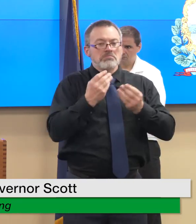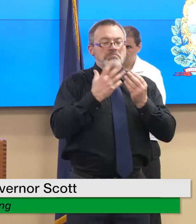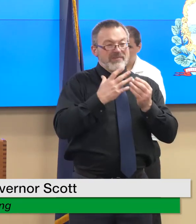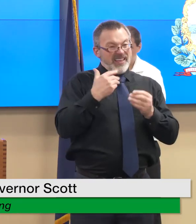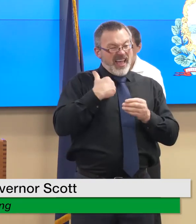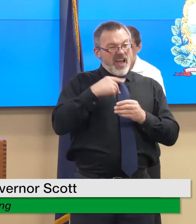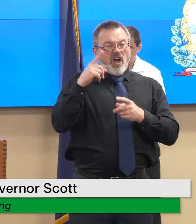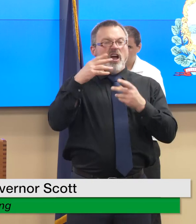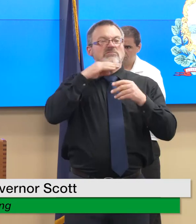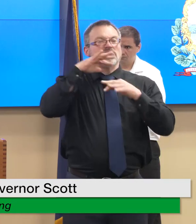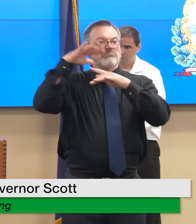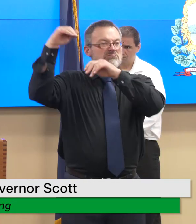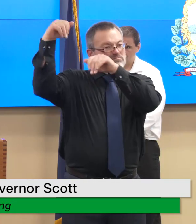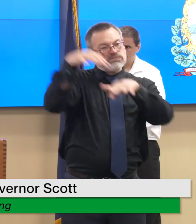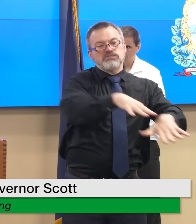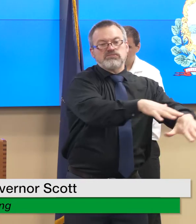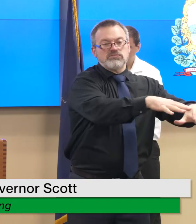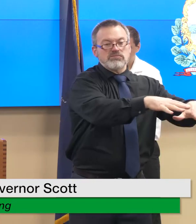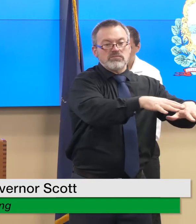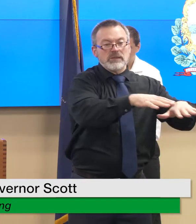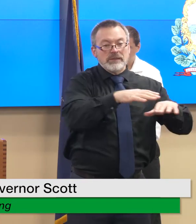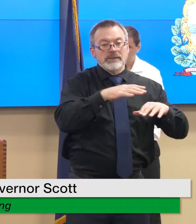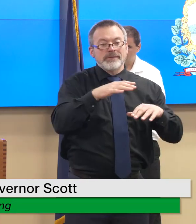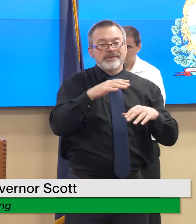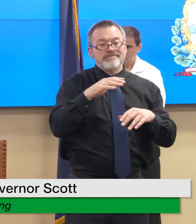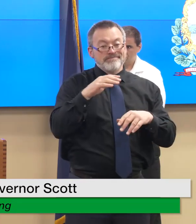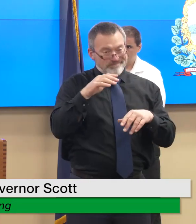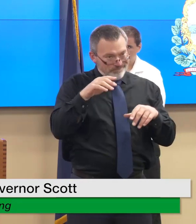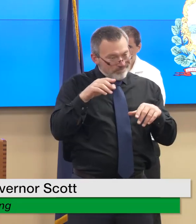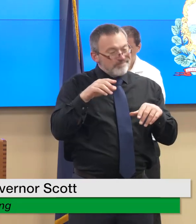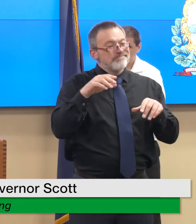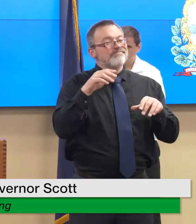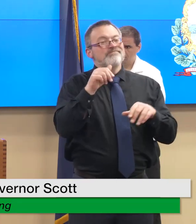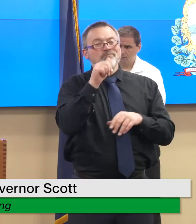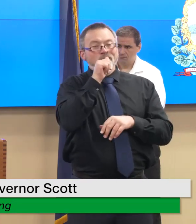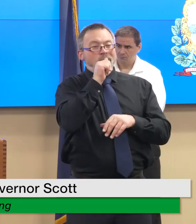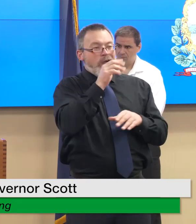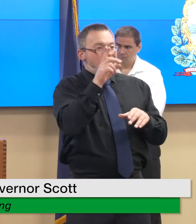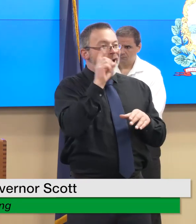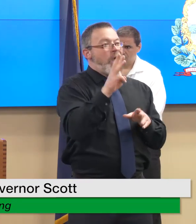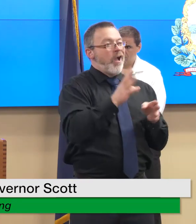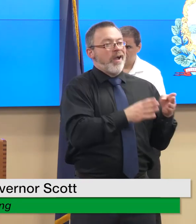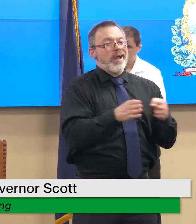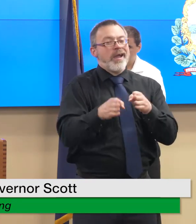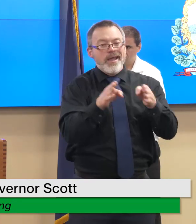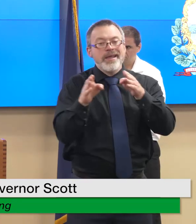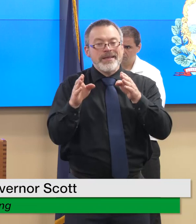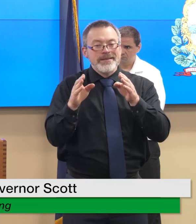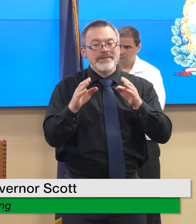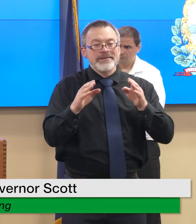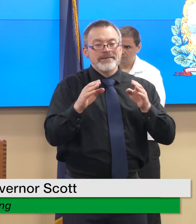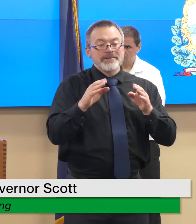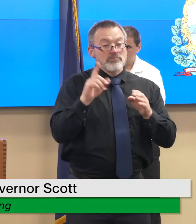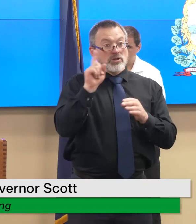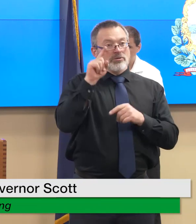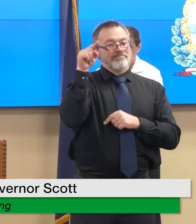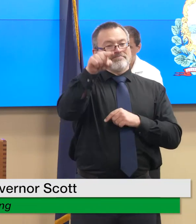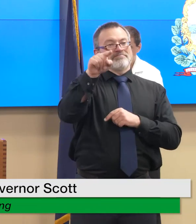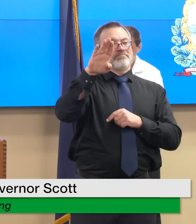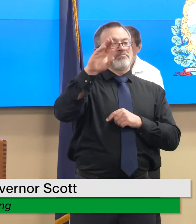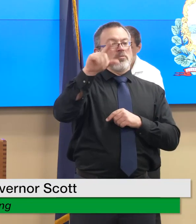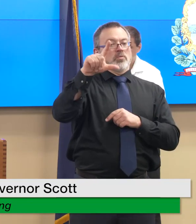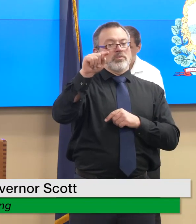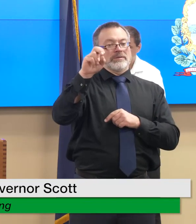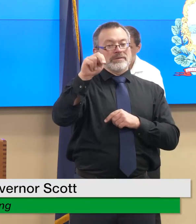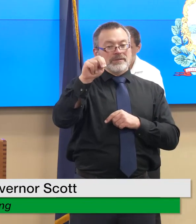erosion of private roads and driveways in Bolton, Worcester, and Barnet. The team is also aware